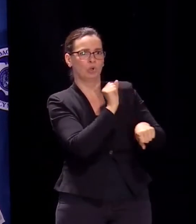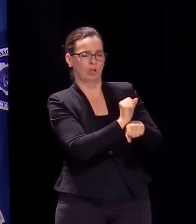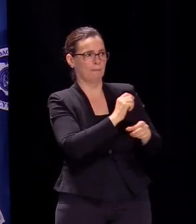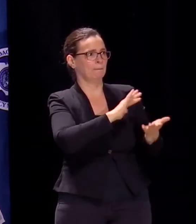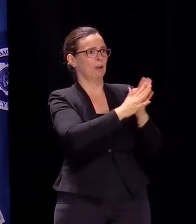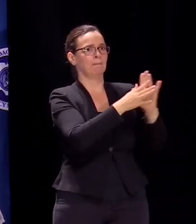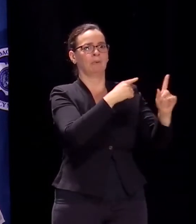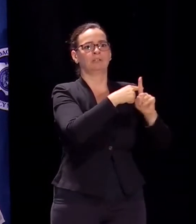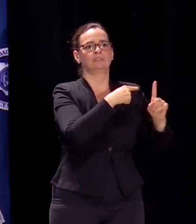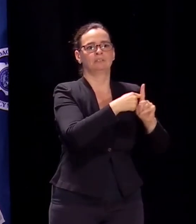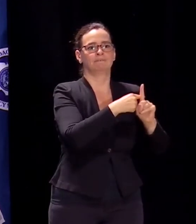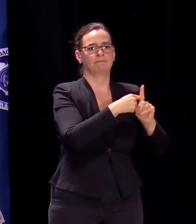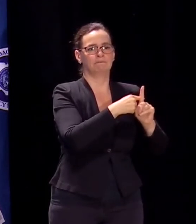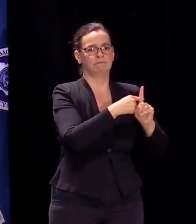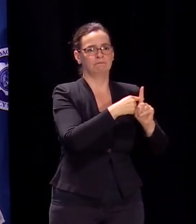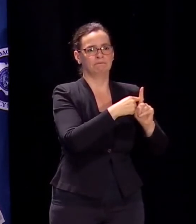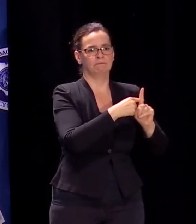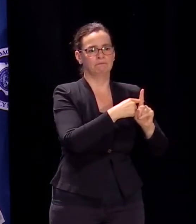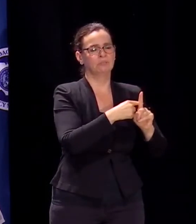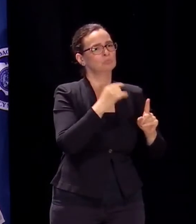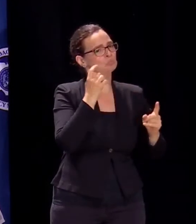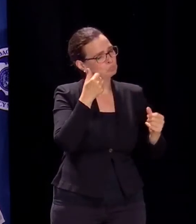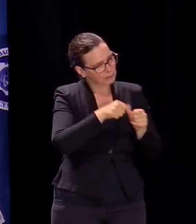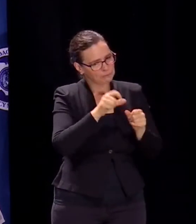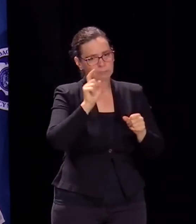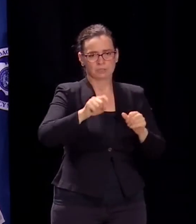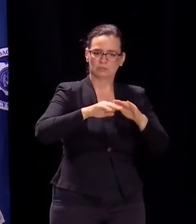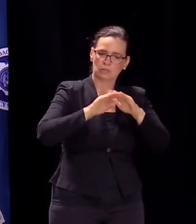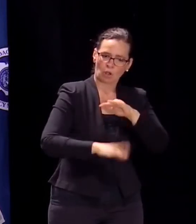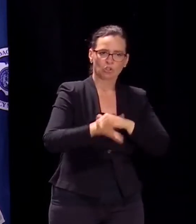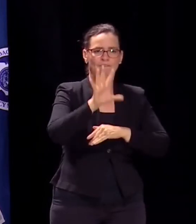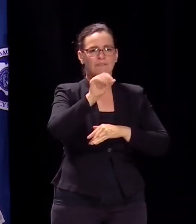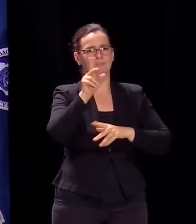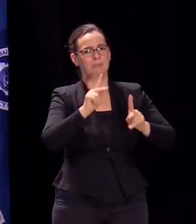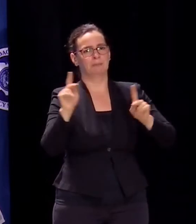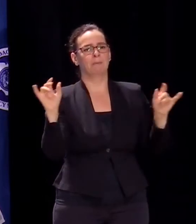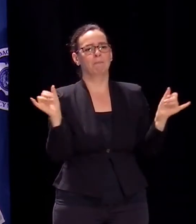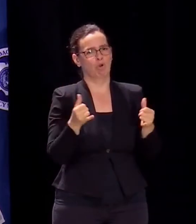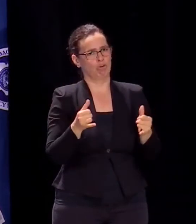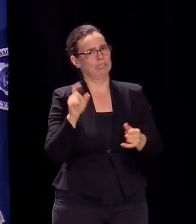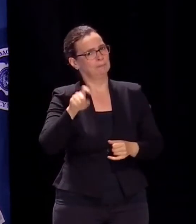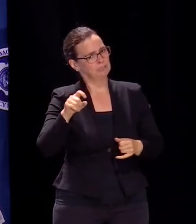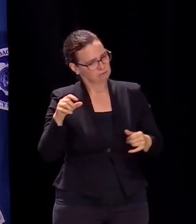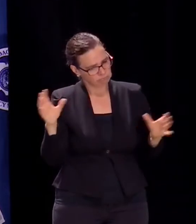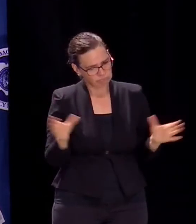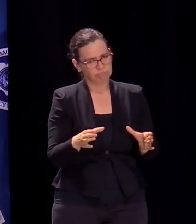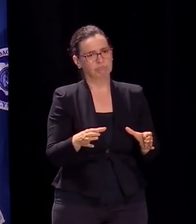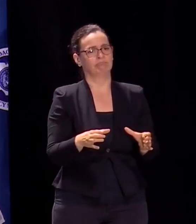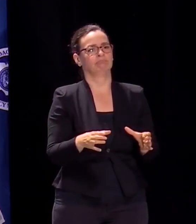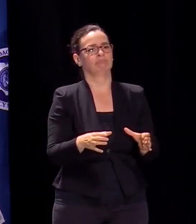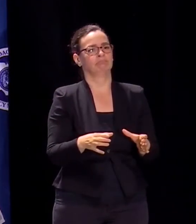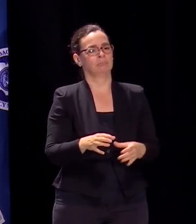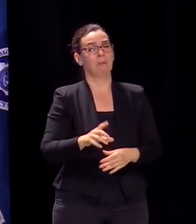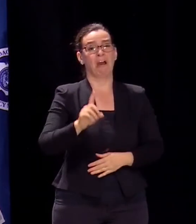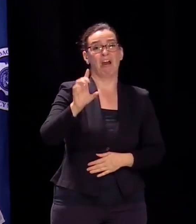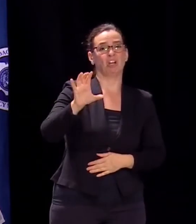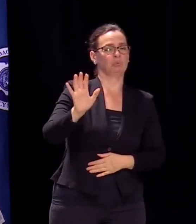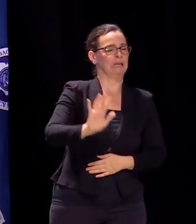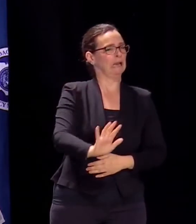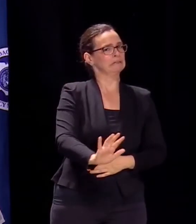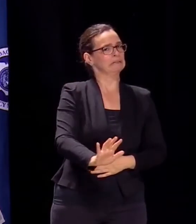certainly we don't think it's a good idea to be in a gathering larger than that. What did y'all talk about today on your